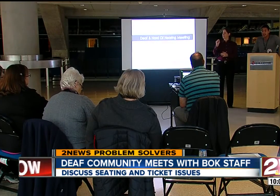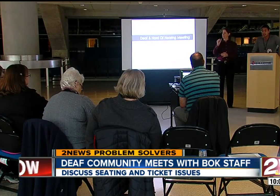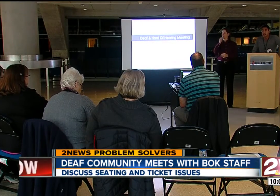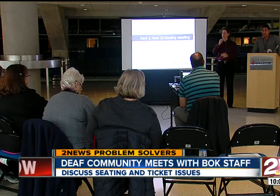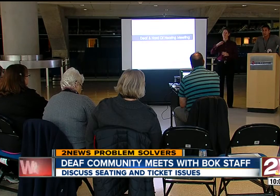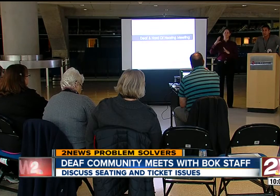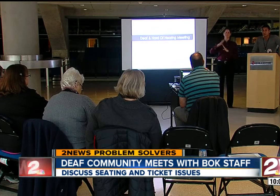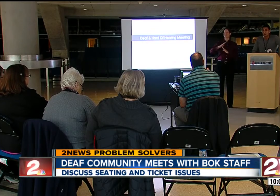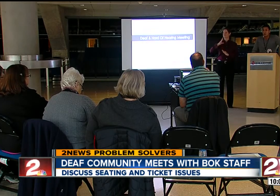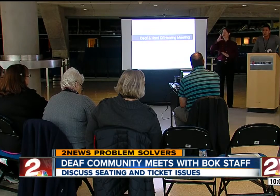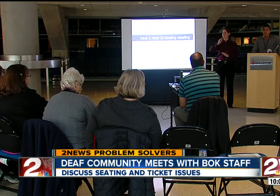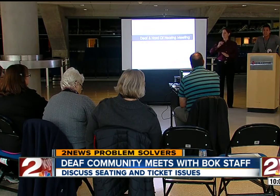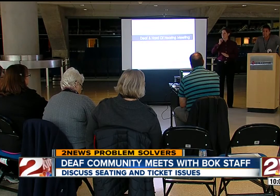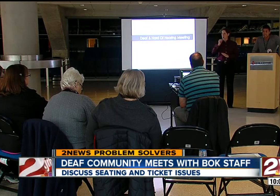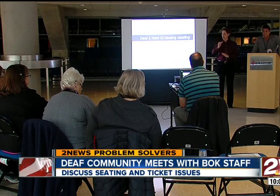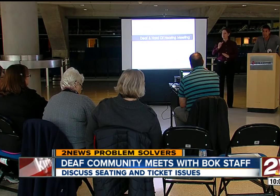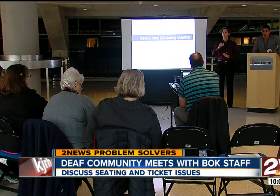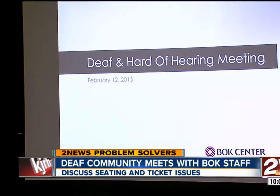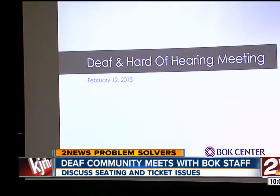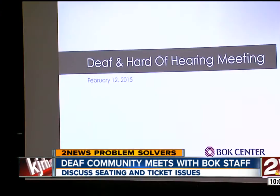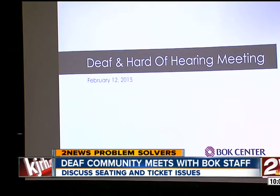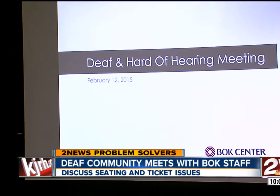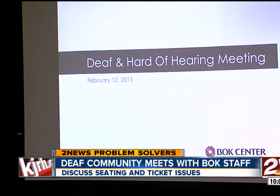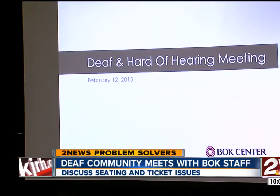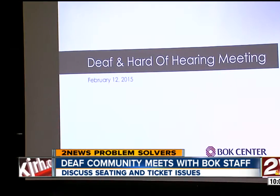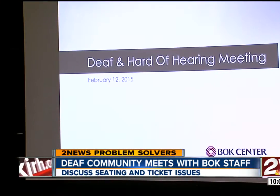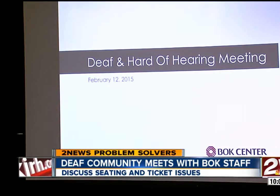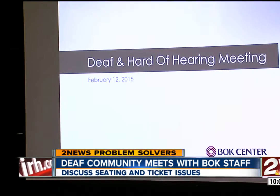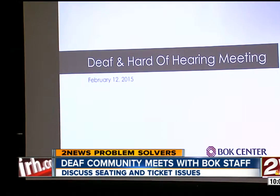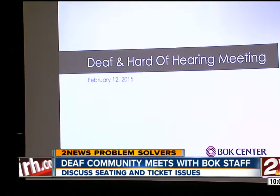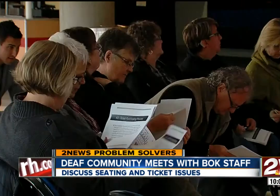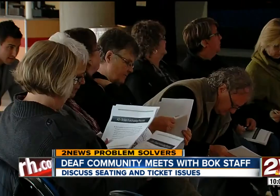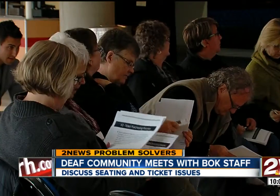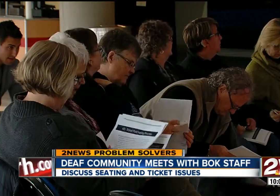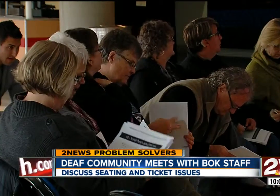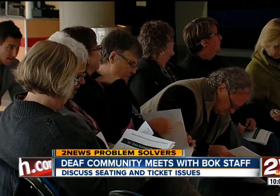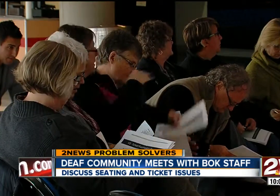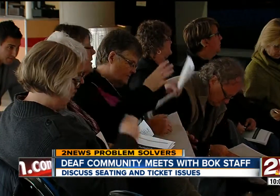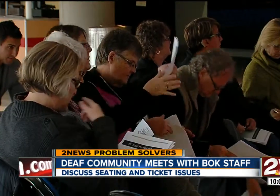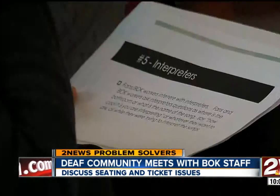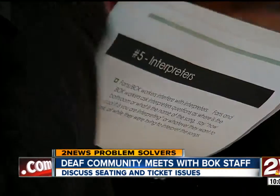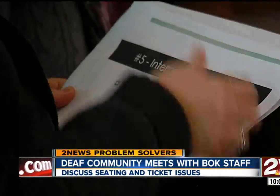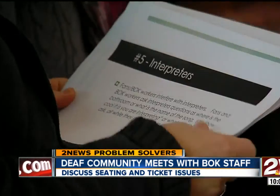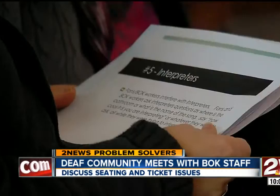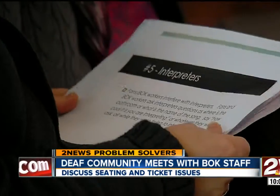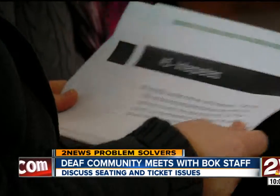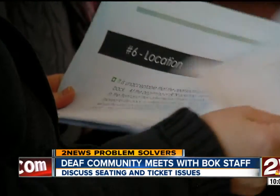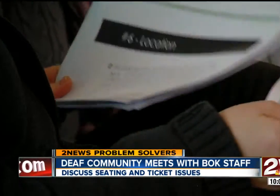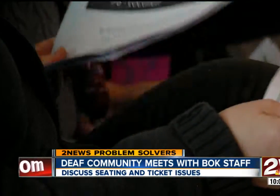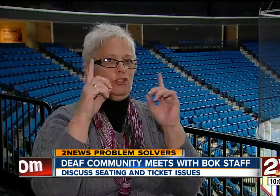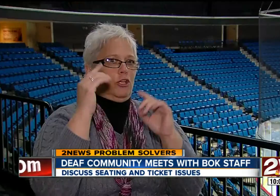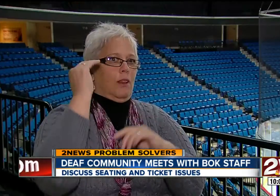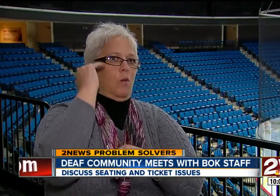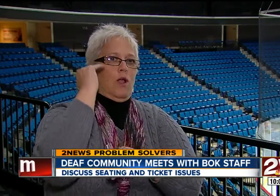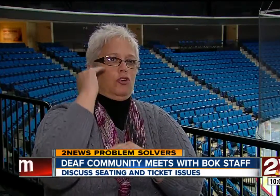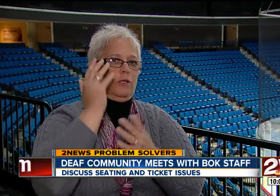we're here today to discuss that. Months of miscommunication and tension all left at the door. It was very much an